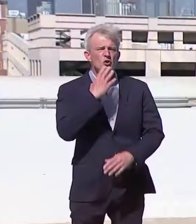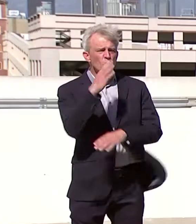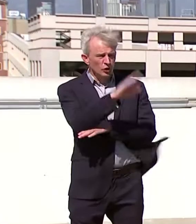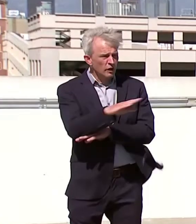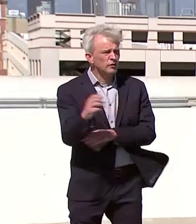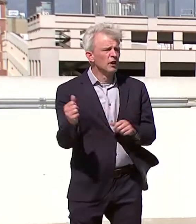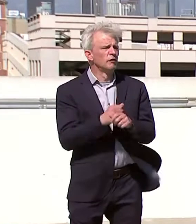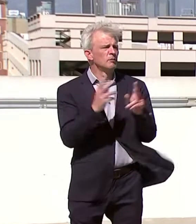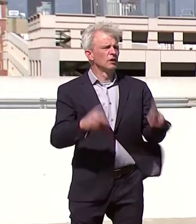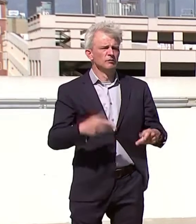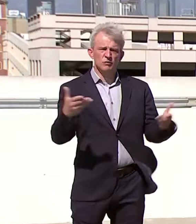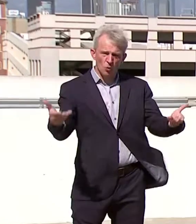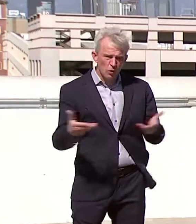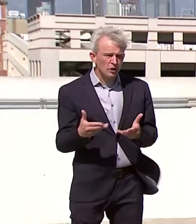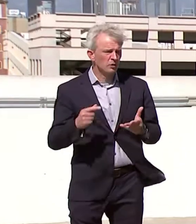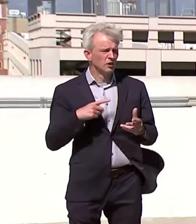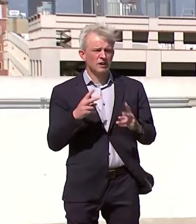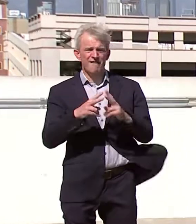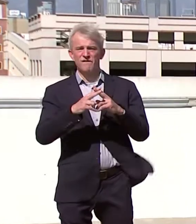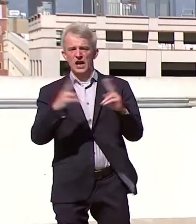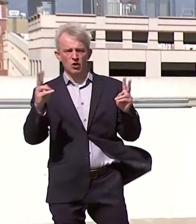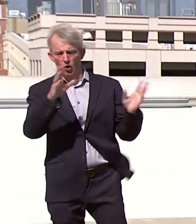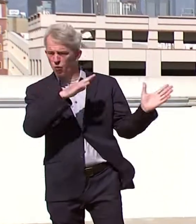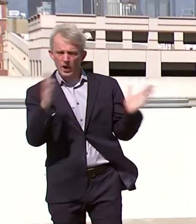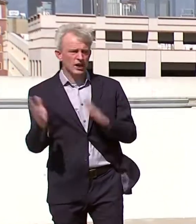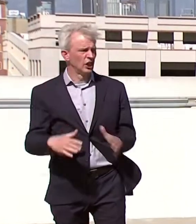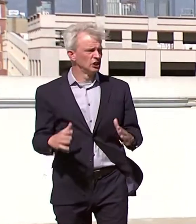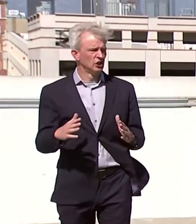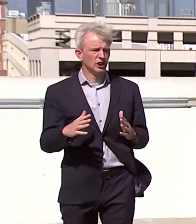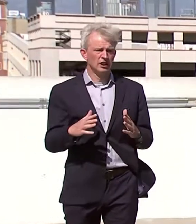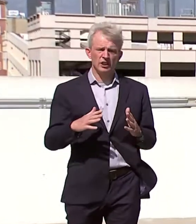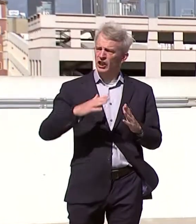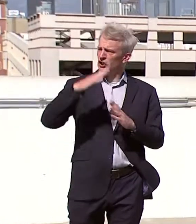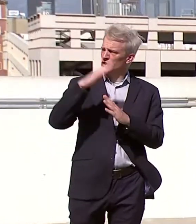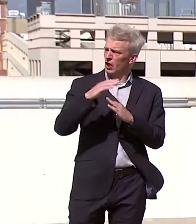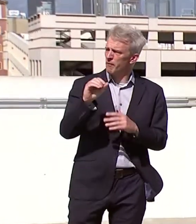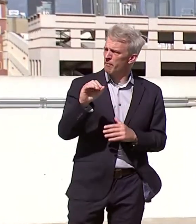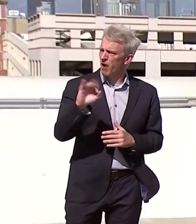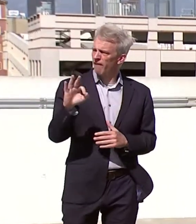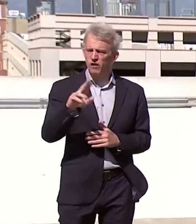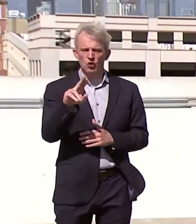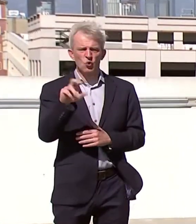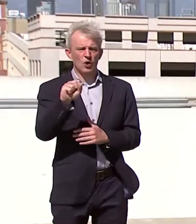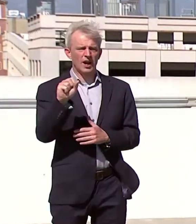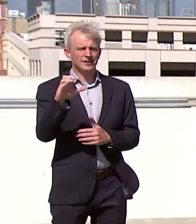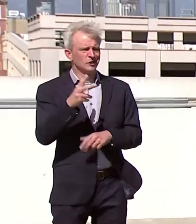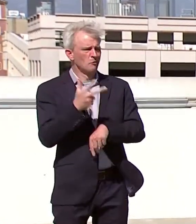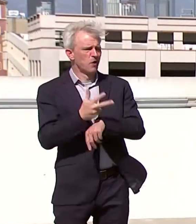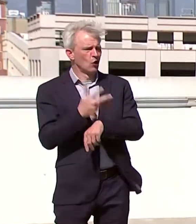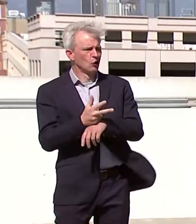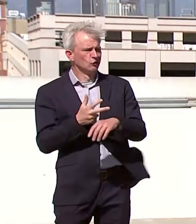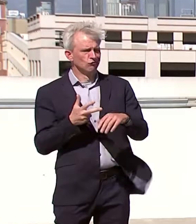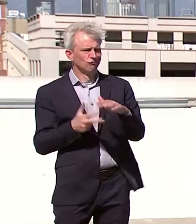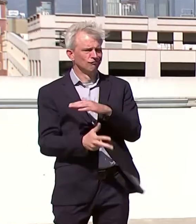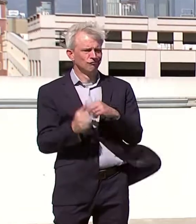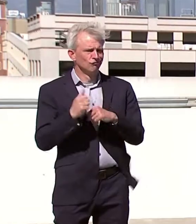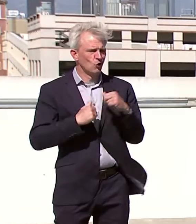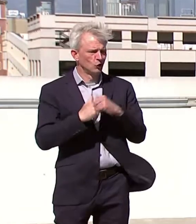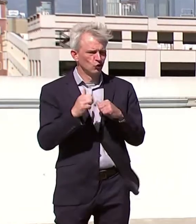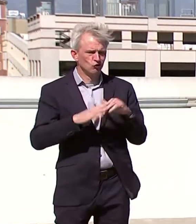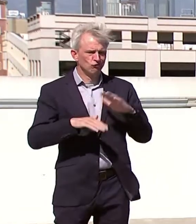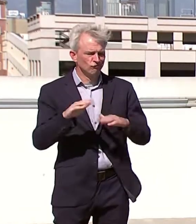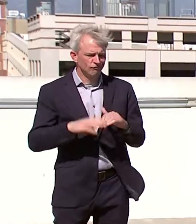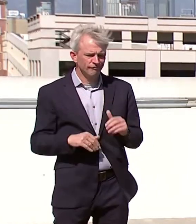Good afternoon, everybody, and welcome to this very windy top of a USC parking structure above the city's newest